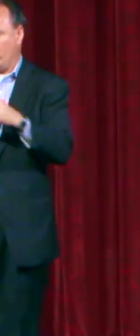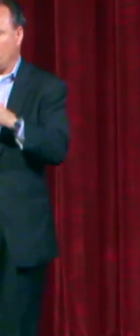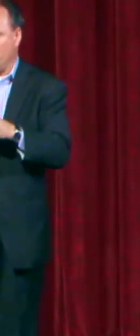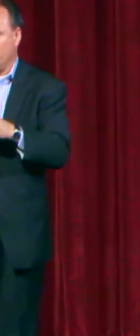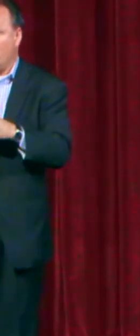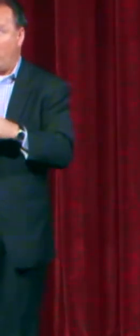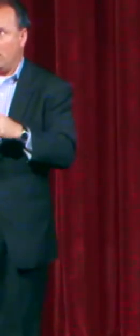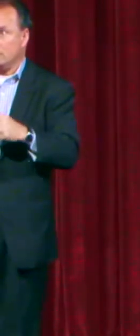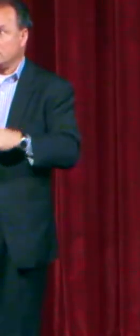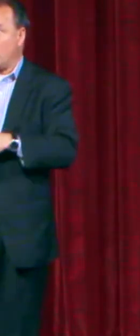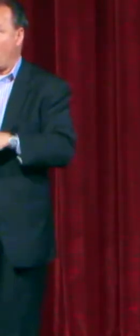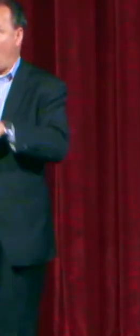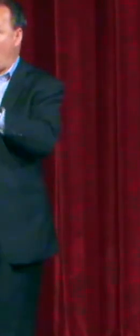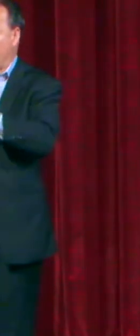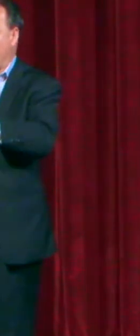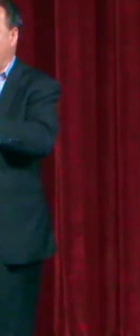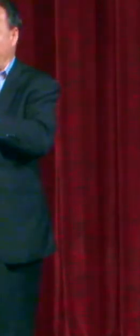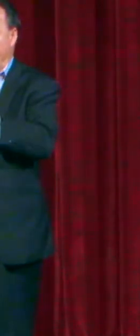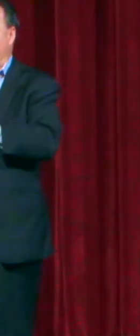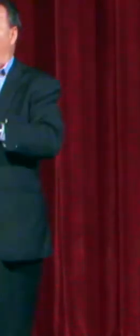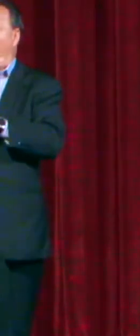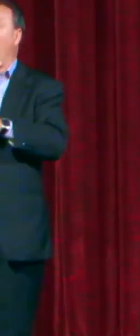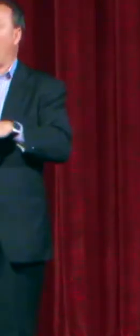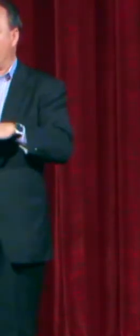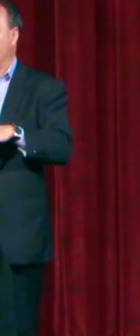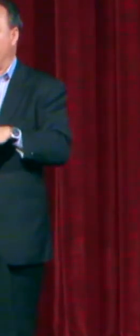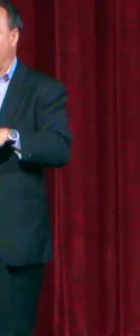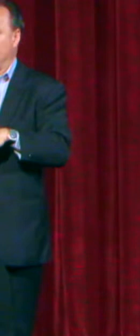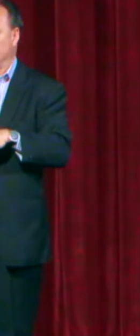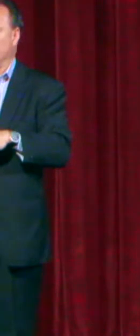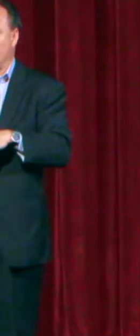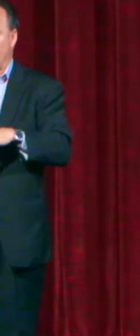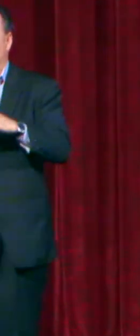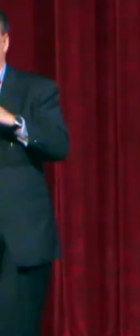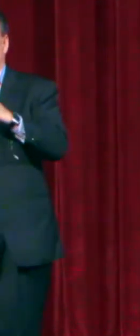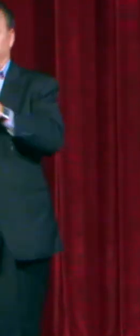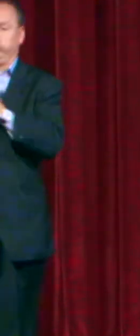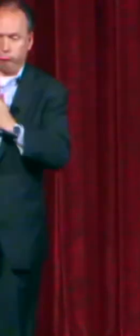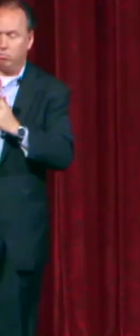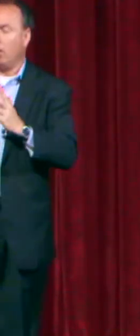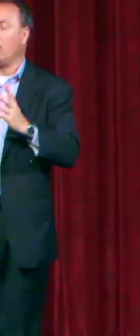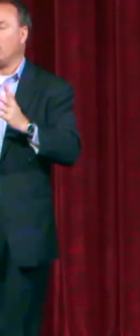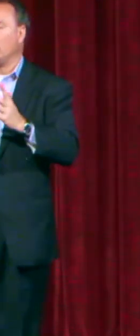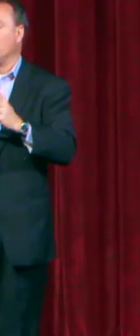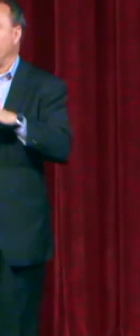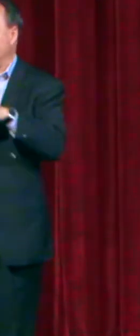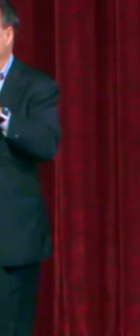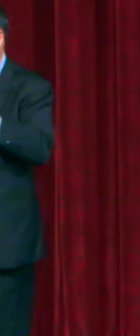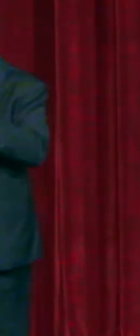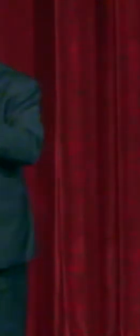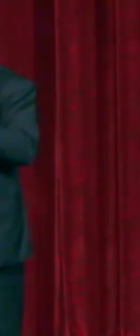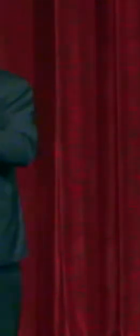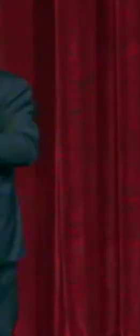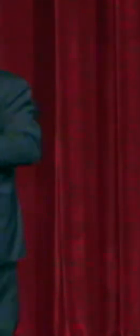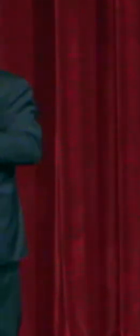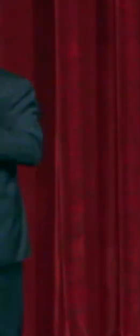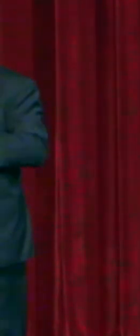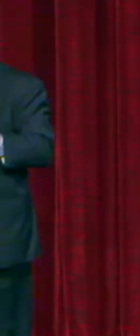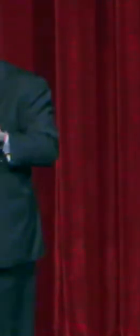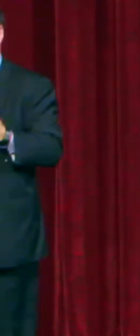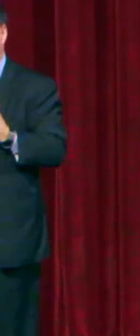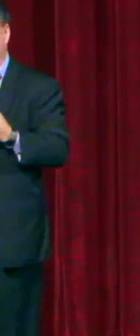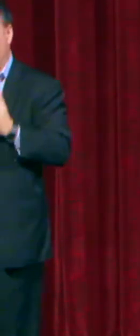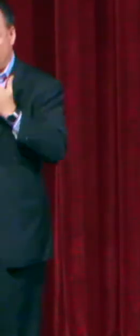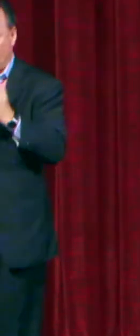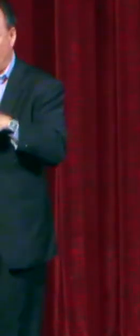drill. Again, this will be a process that will have to be slow, thought out. We're going to